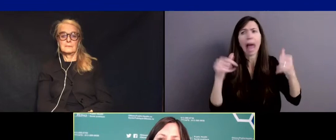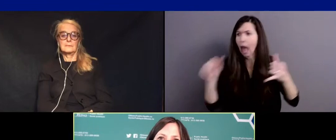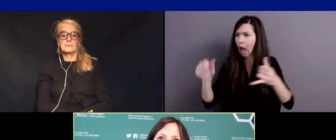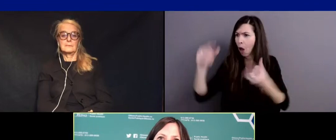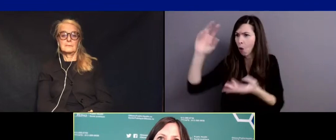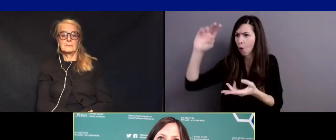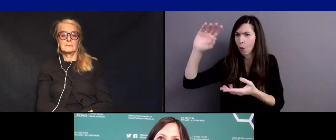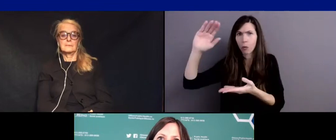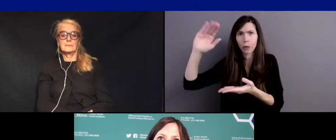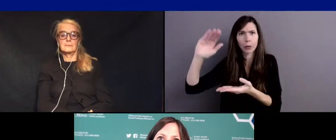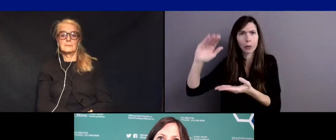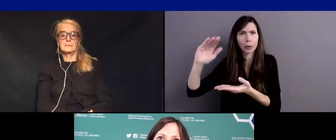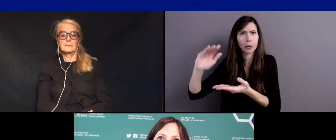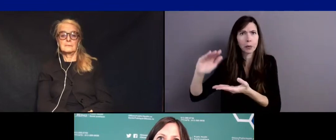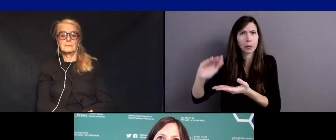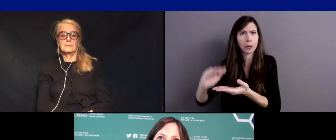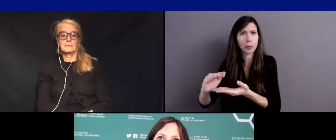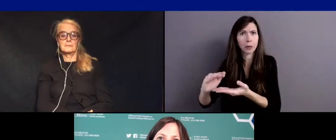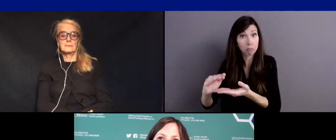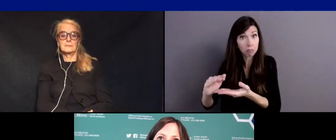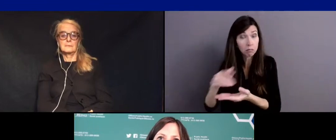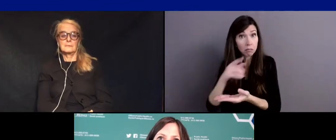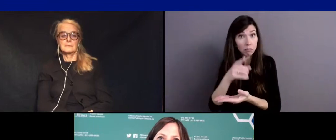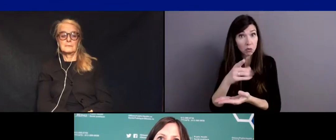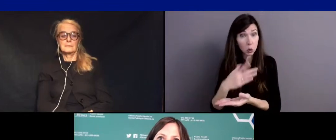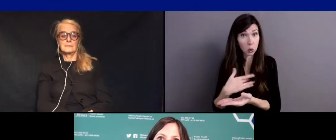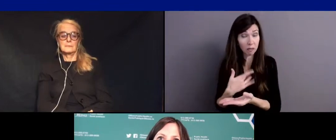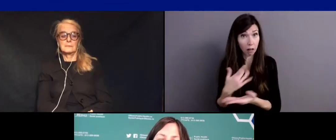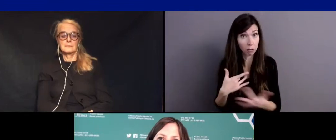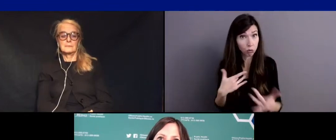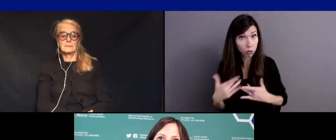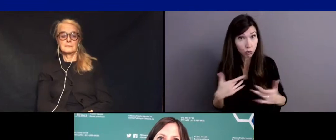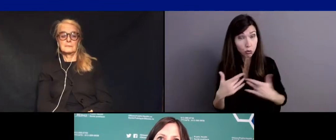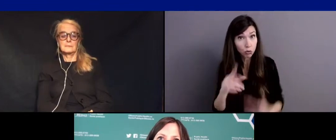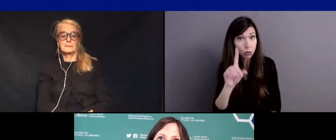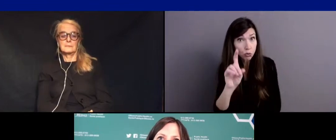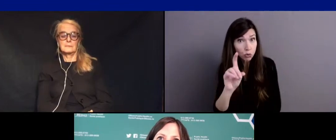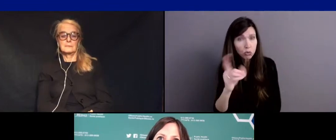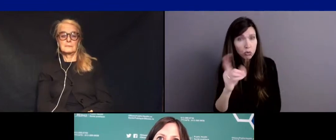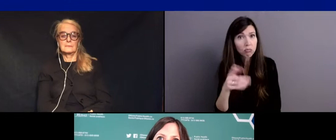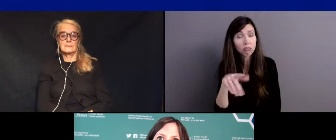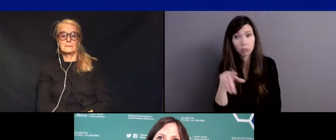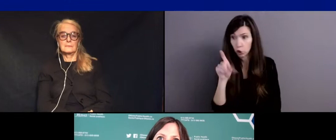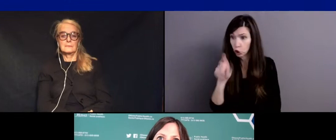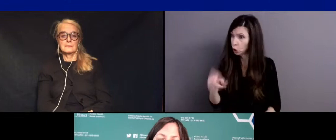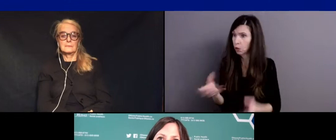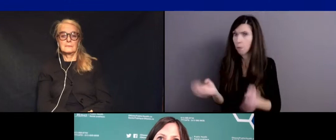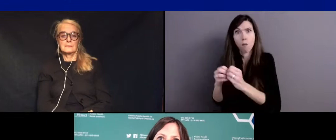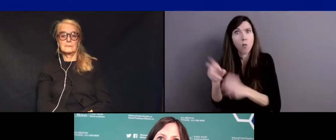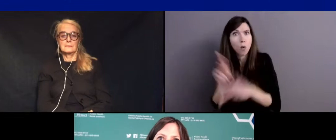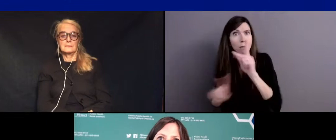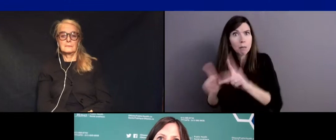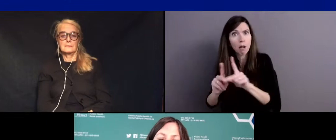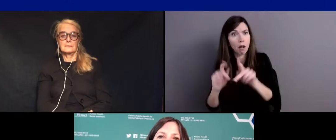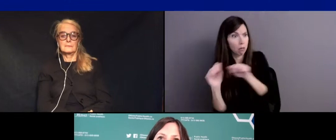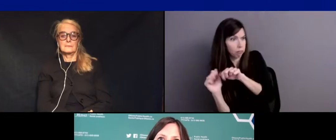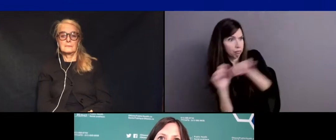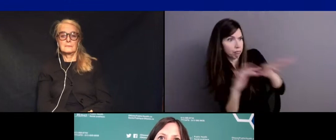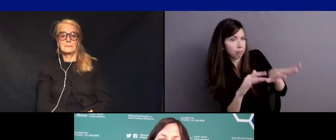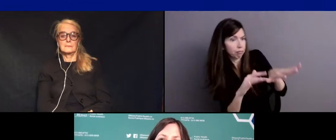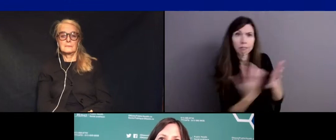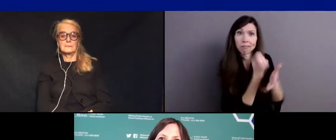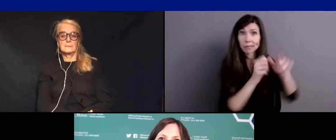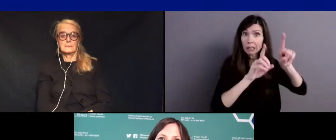empty spaces. Is that a concern for you? And do you think that, you know, why do you think this might be happening?